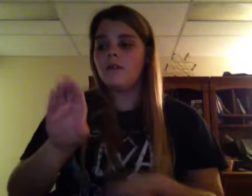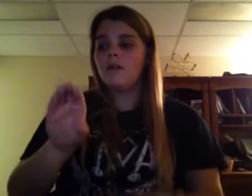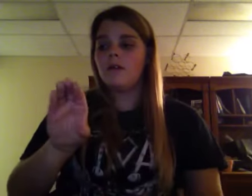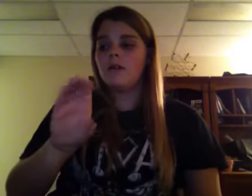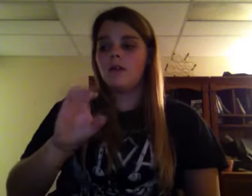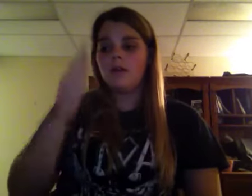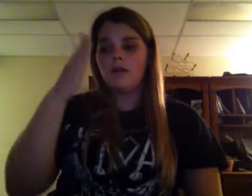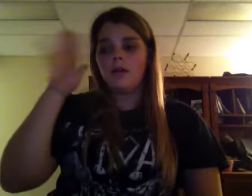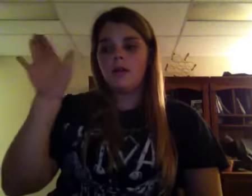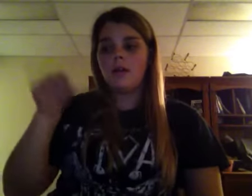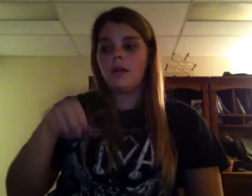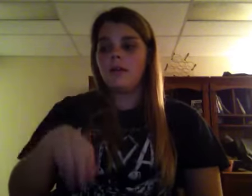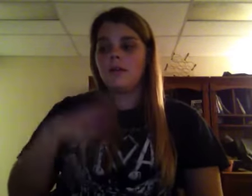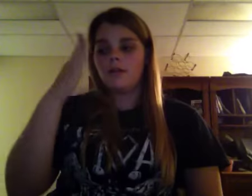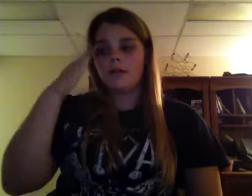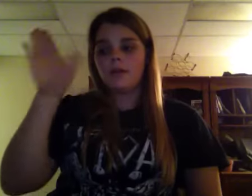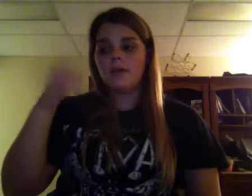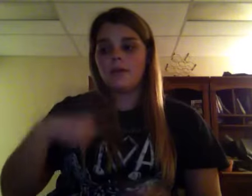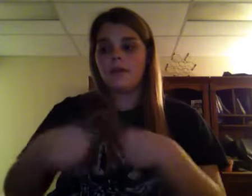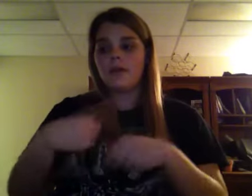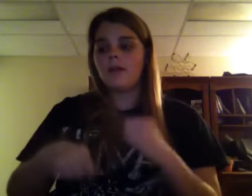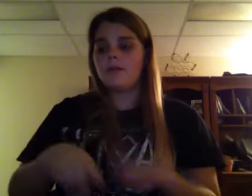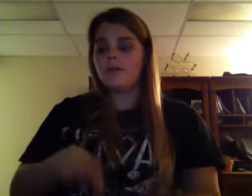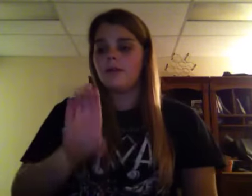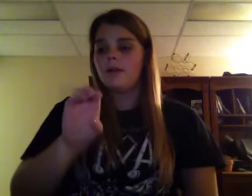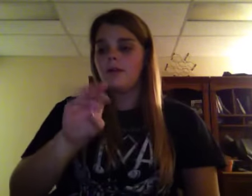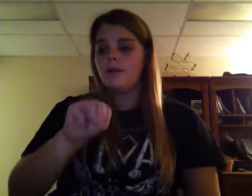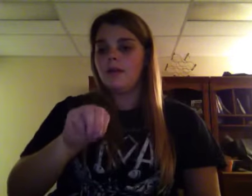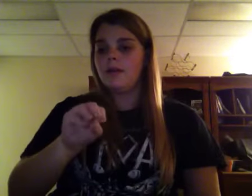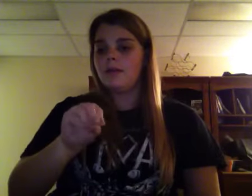for comment, so I don't know sign for comment